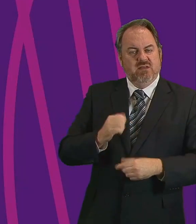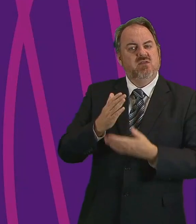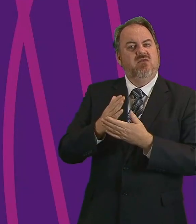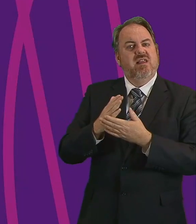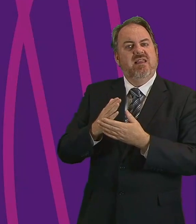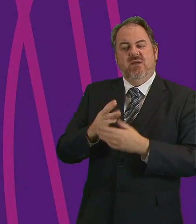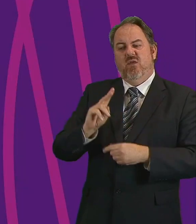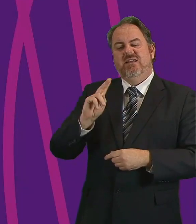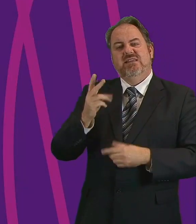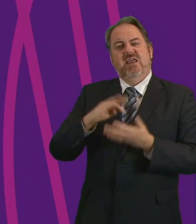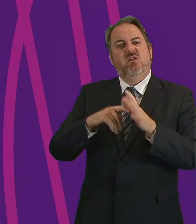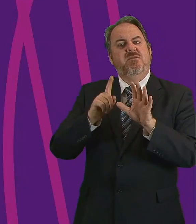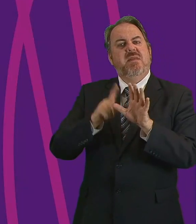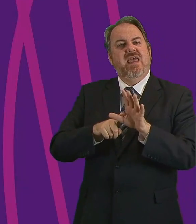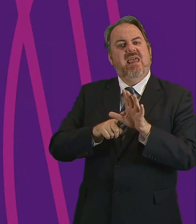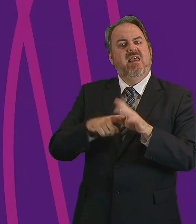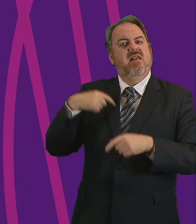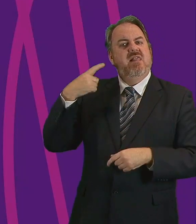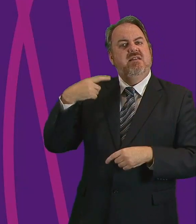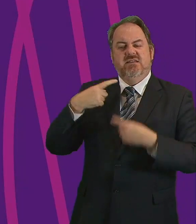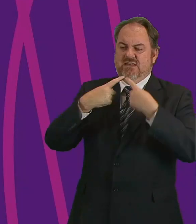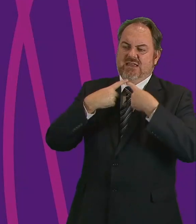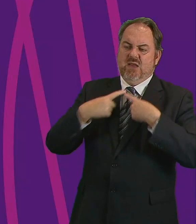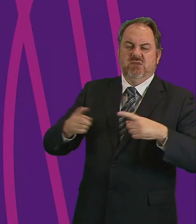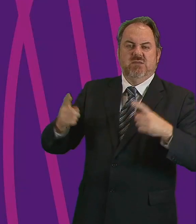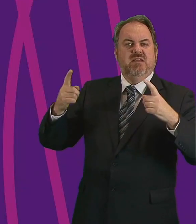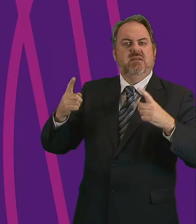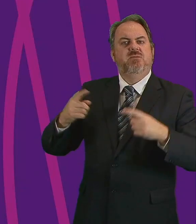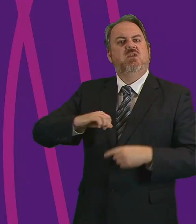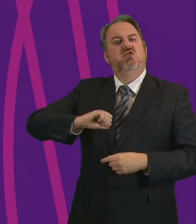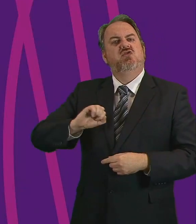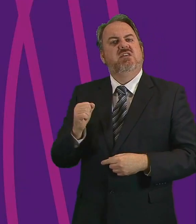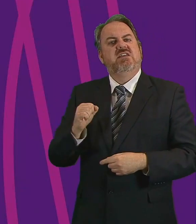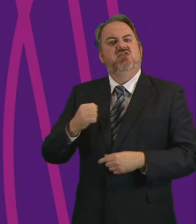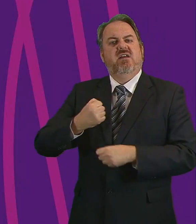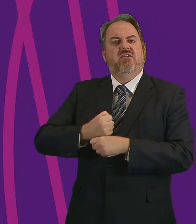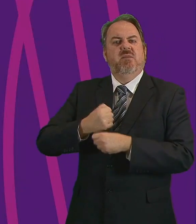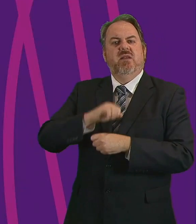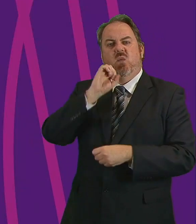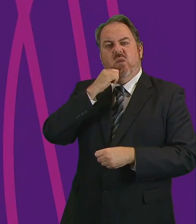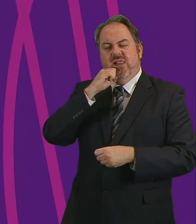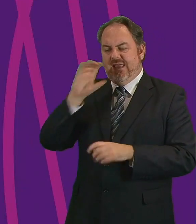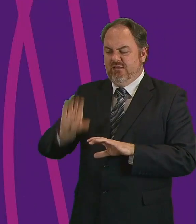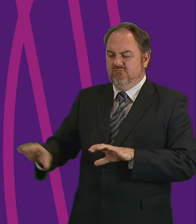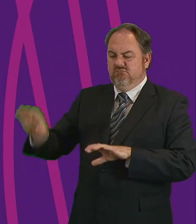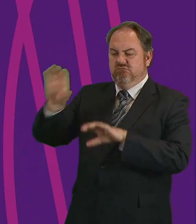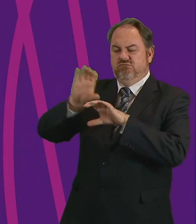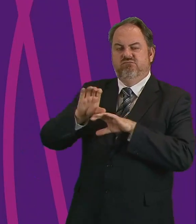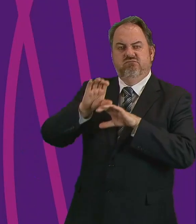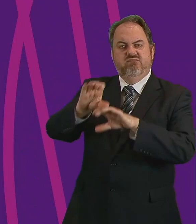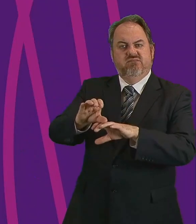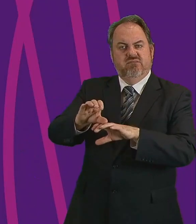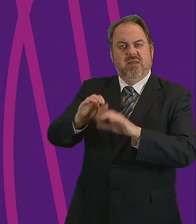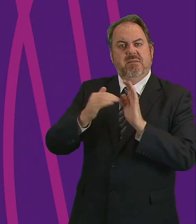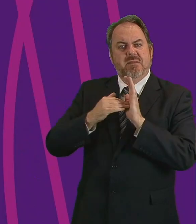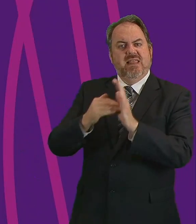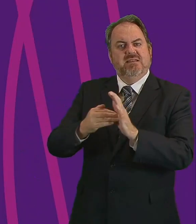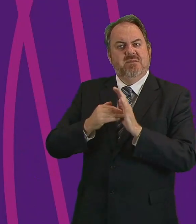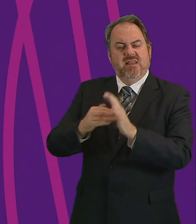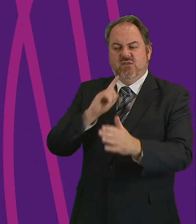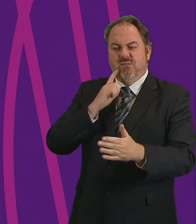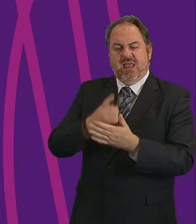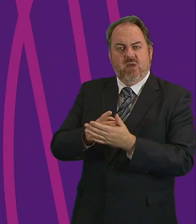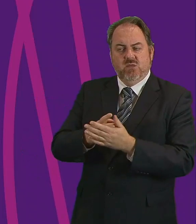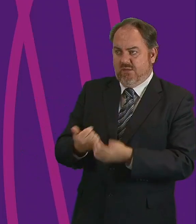of May that the Scottish Government were to receive £60 million in Barnett consequentials was welcomed, and the Scottish Government did the right thing